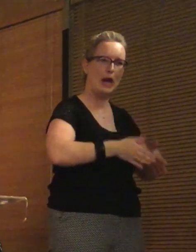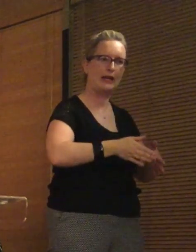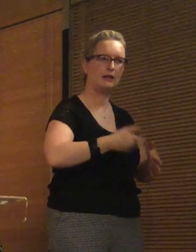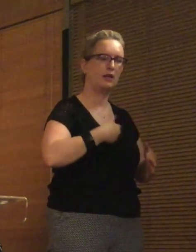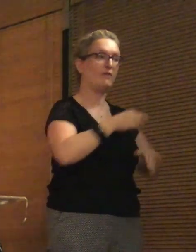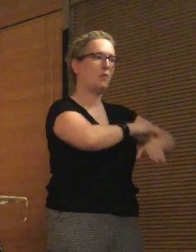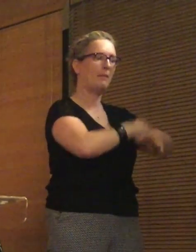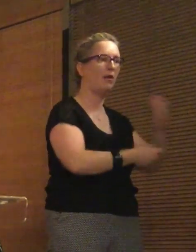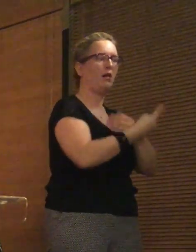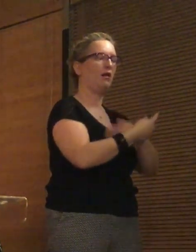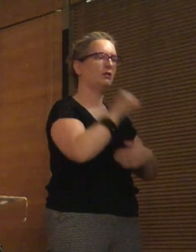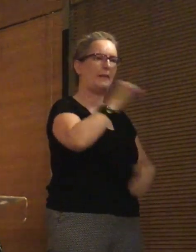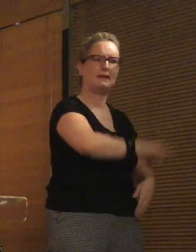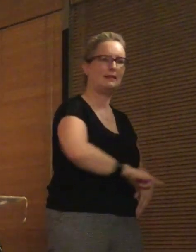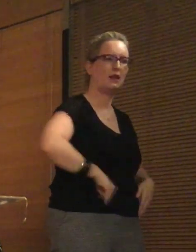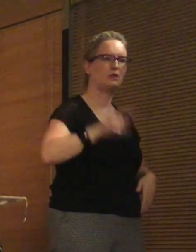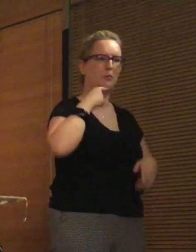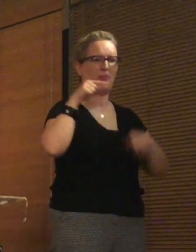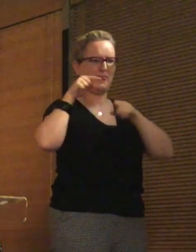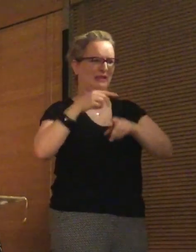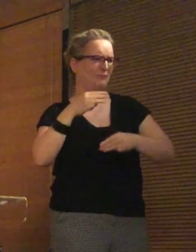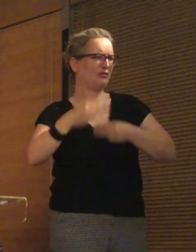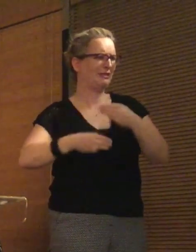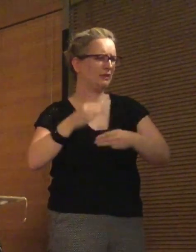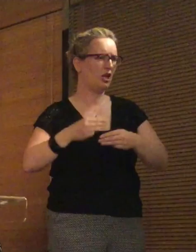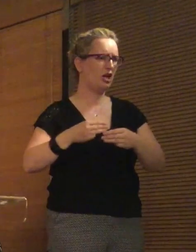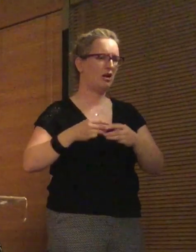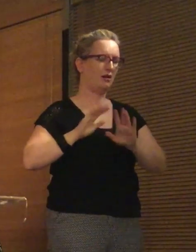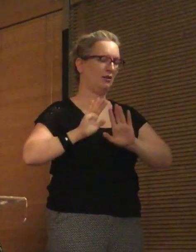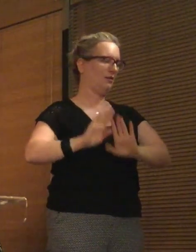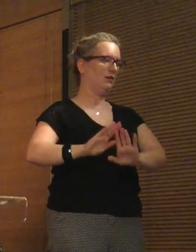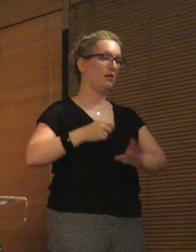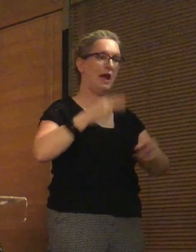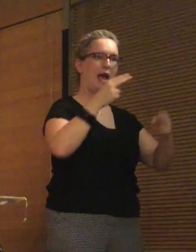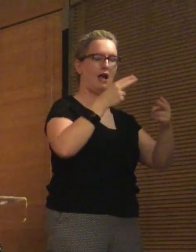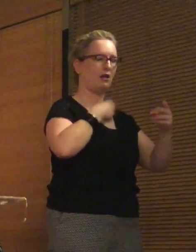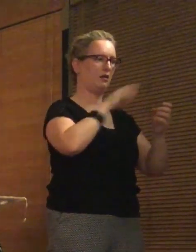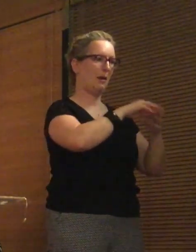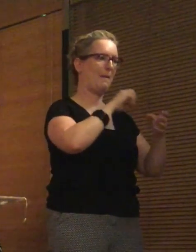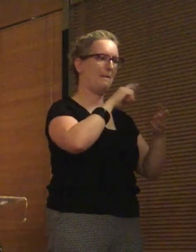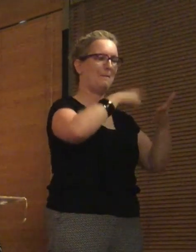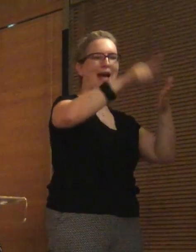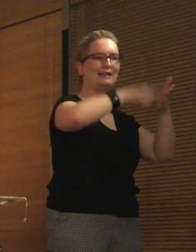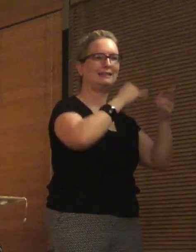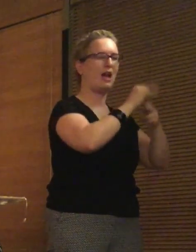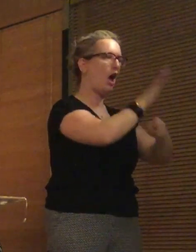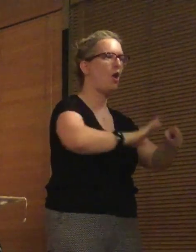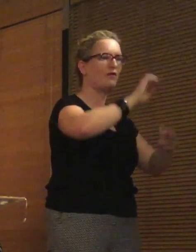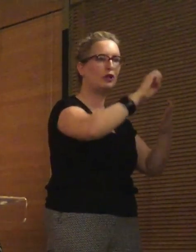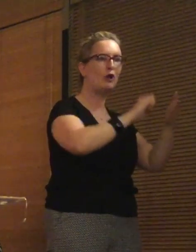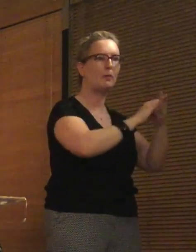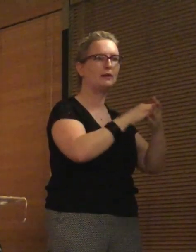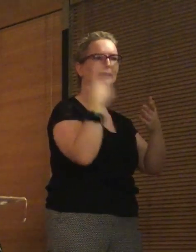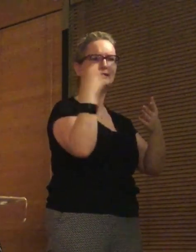births. And this had been outlawed all over the Europe from 1799, and